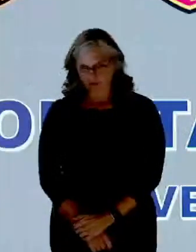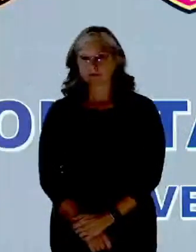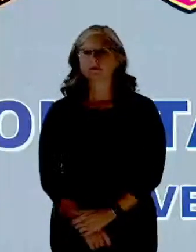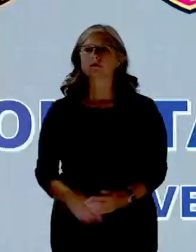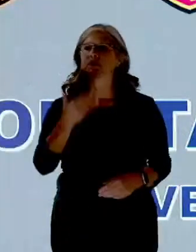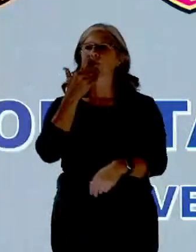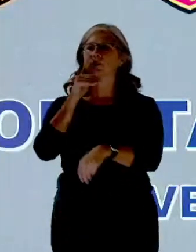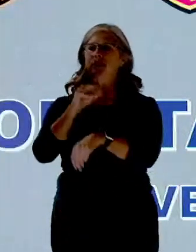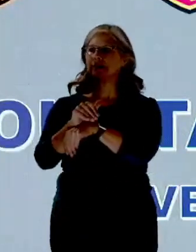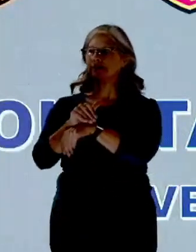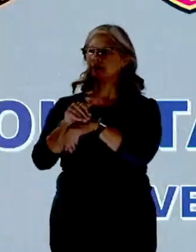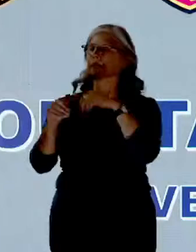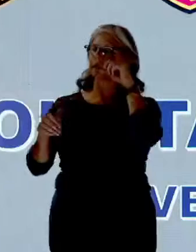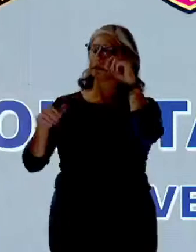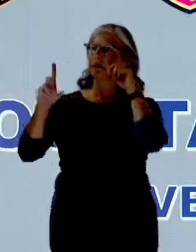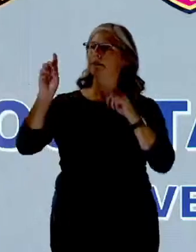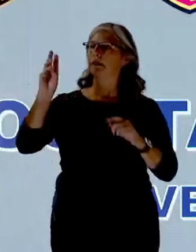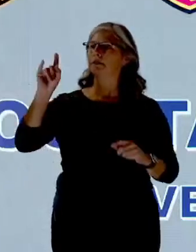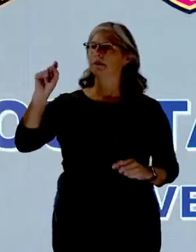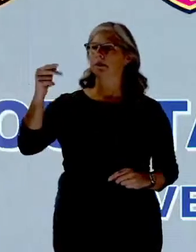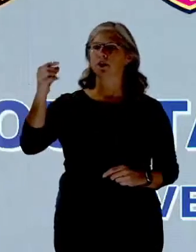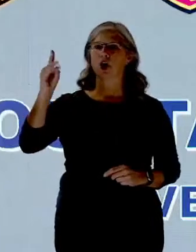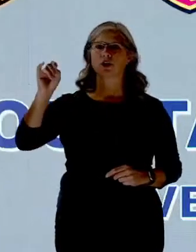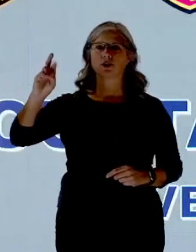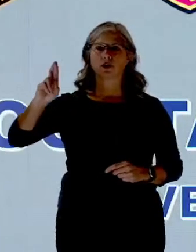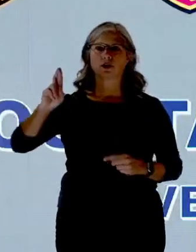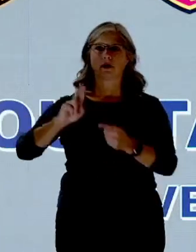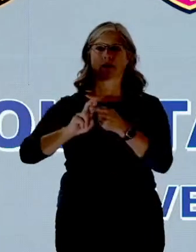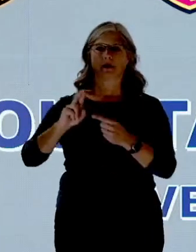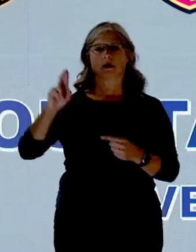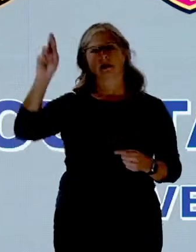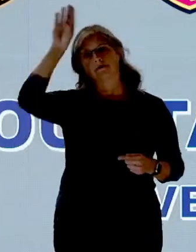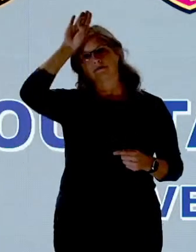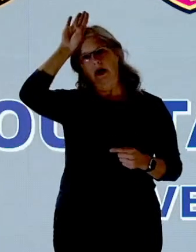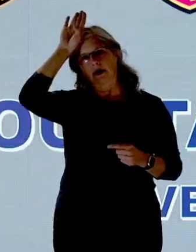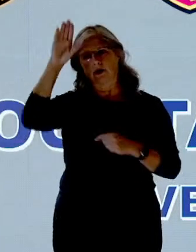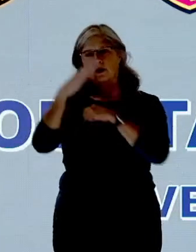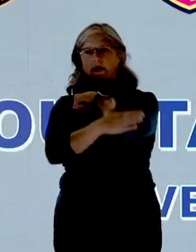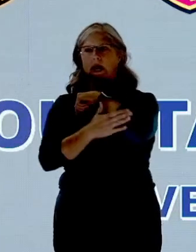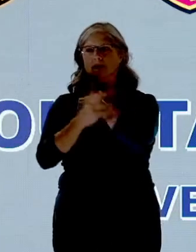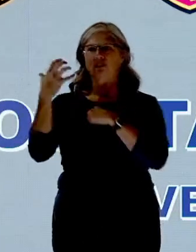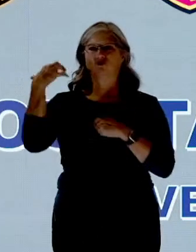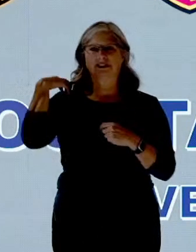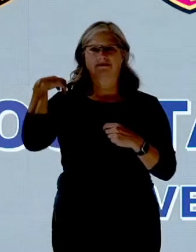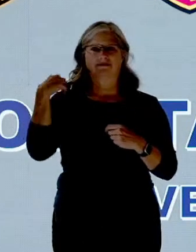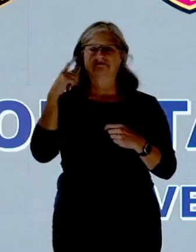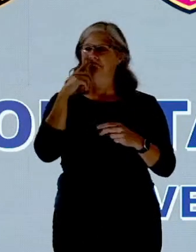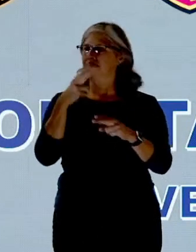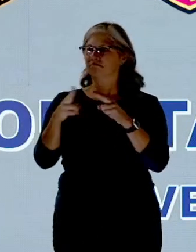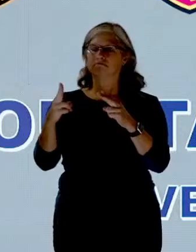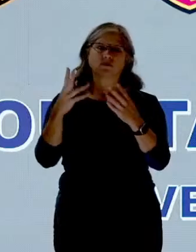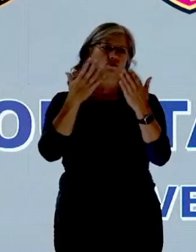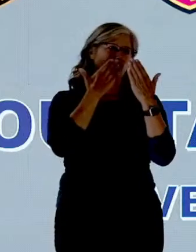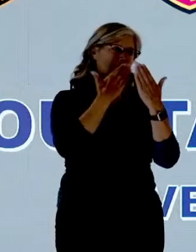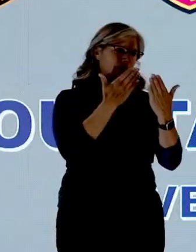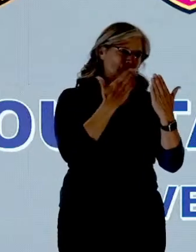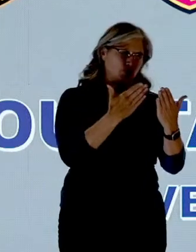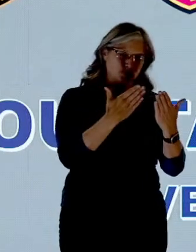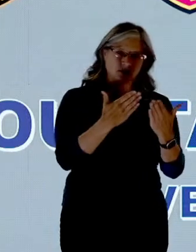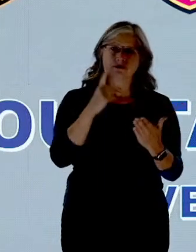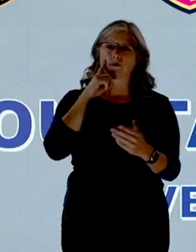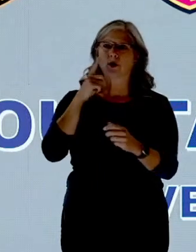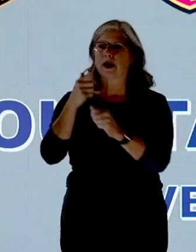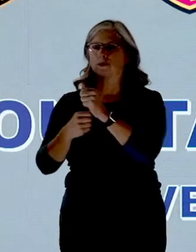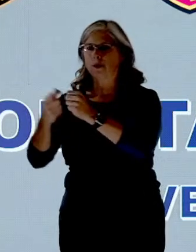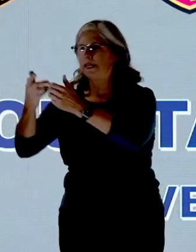Good evening, everybody. Dustin Gardner, County Fire Chief. I'm going to start out today and keep my message simple, and that's one of gratitude. It's one of gratitude for